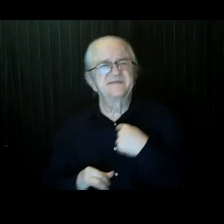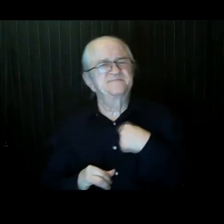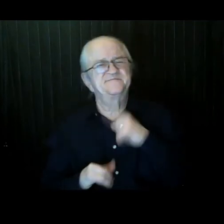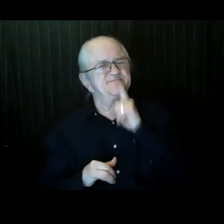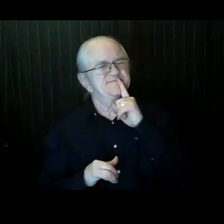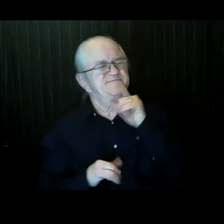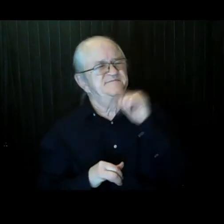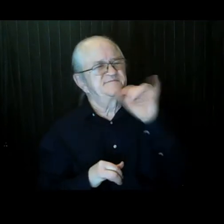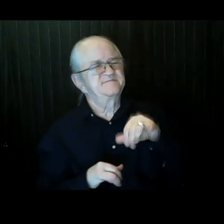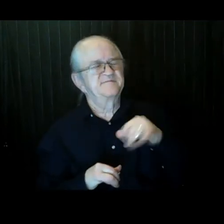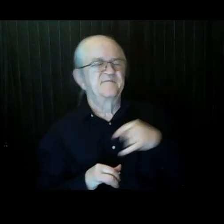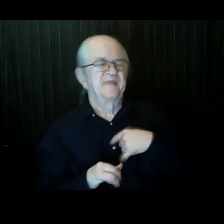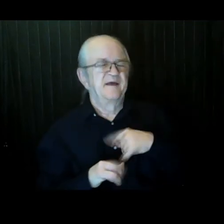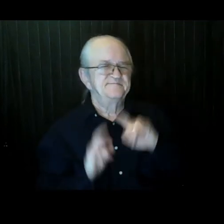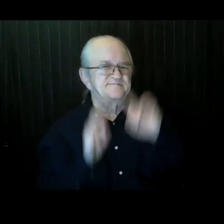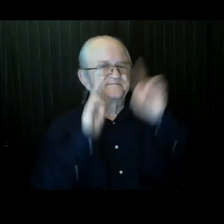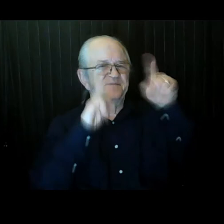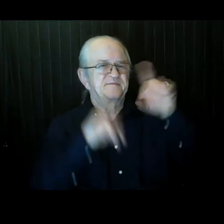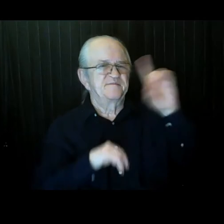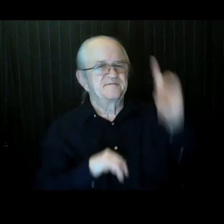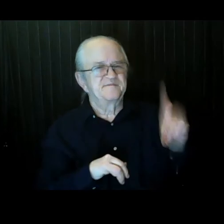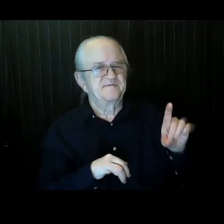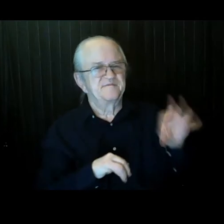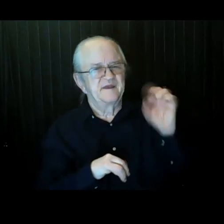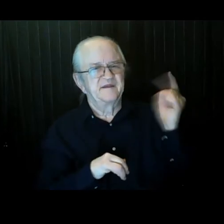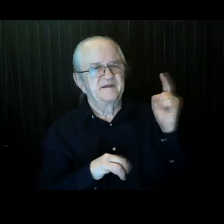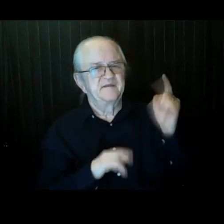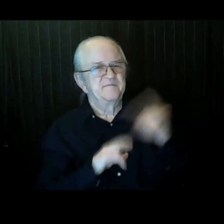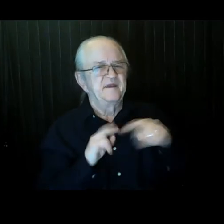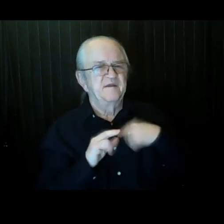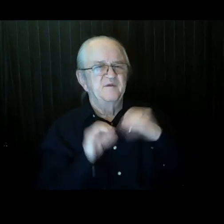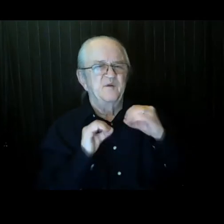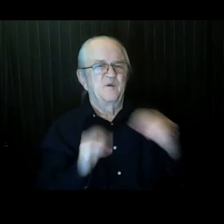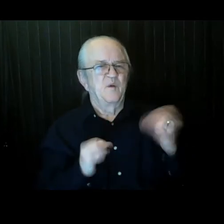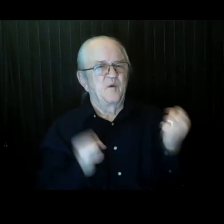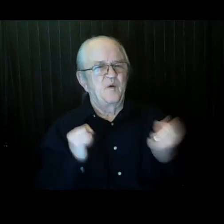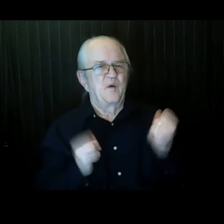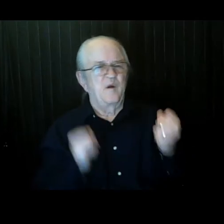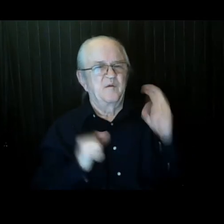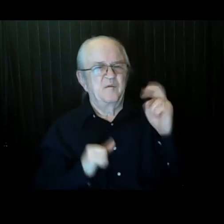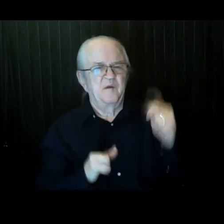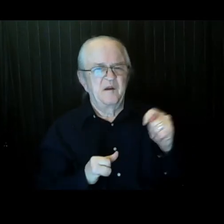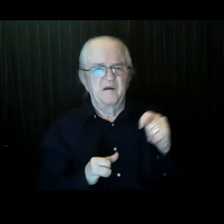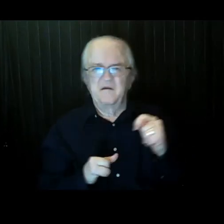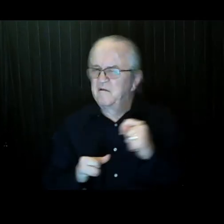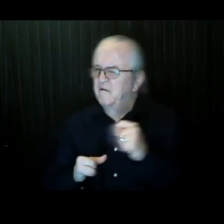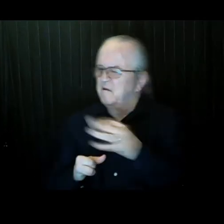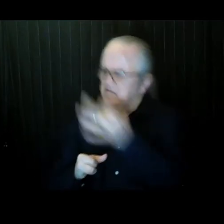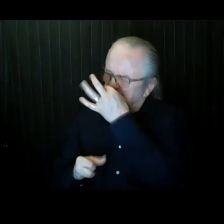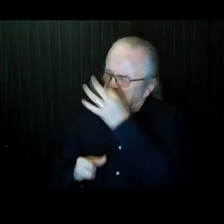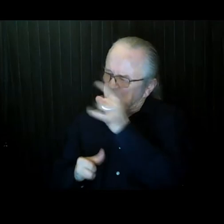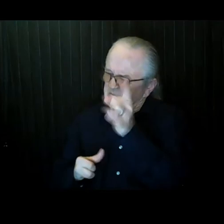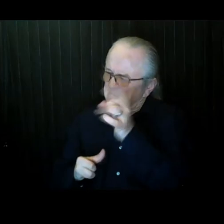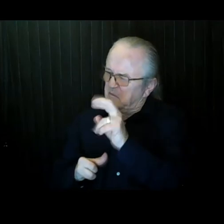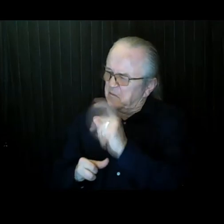I'll just head into Detroit. I'll find something. I said, but I don't have a rental car. You know, you guys picked me up. He said, well, there's a rental place right down the road here. I said,